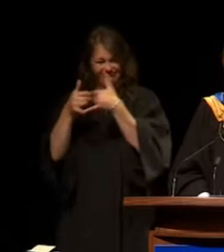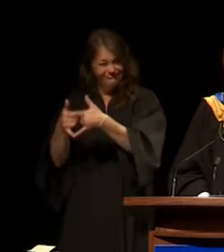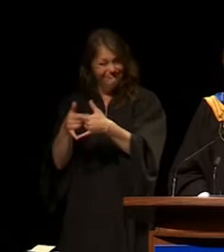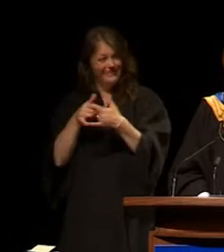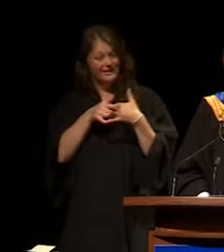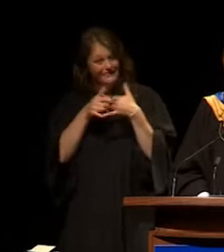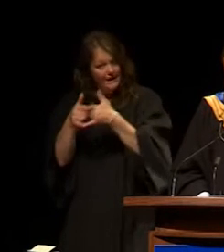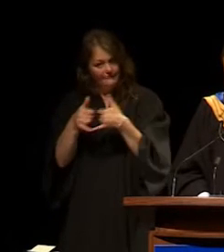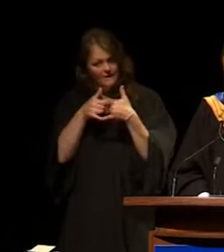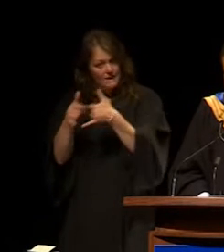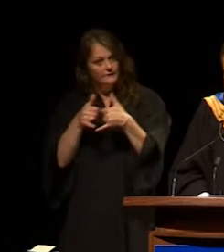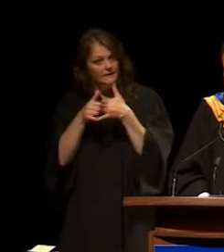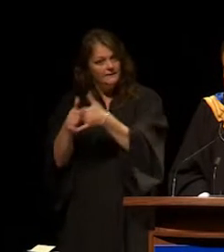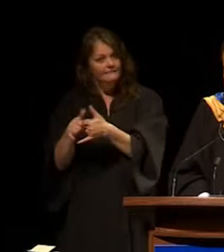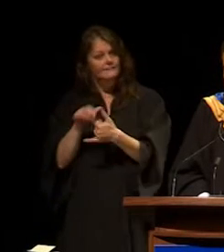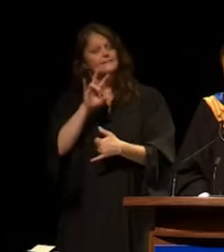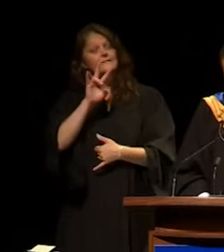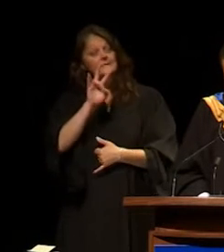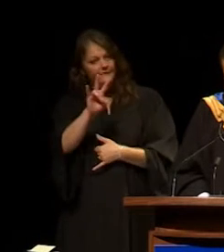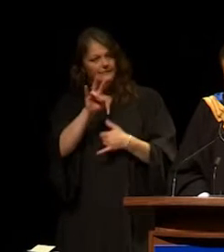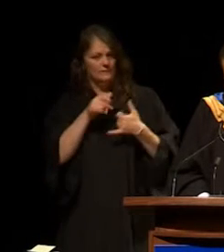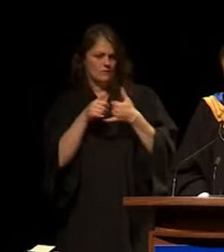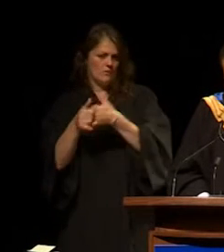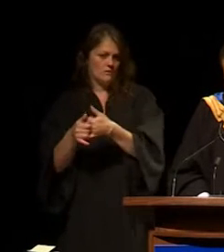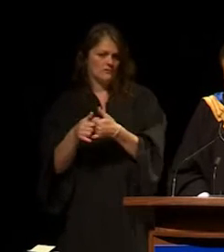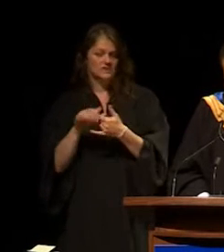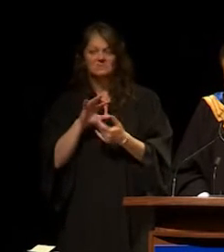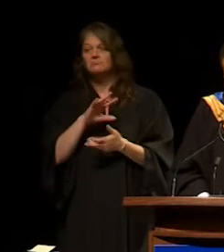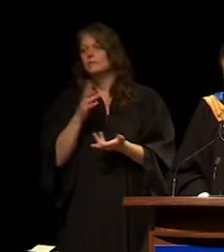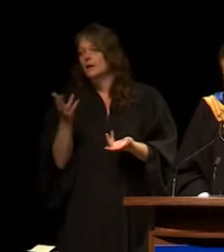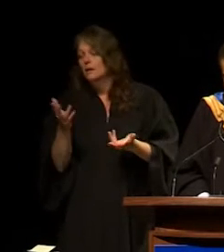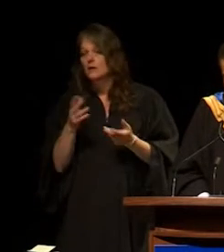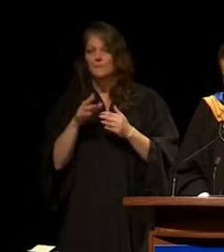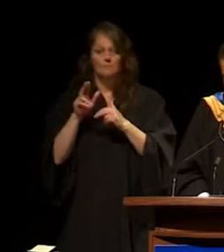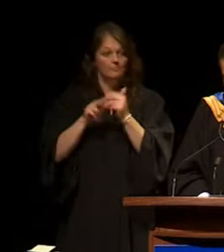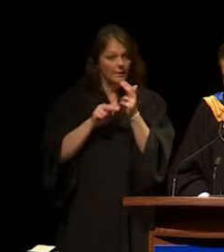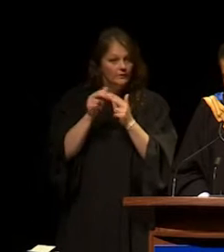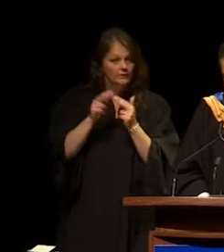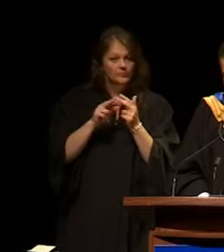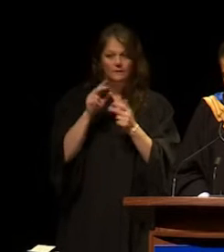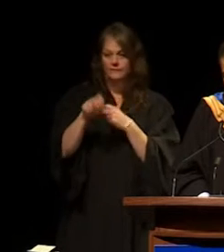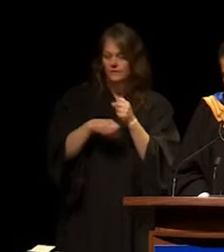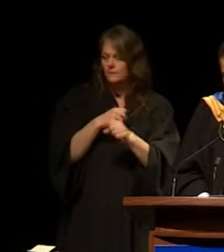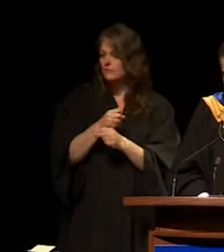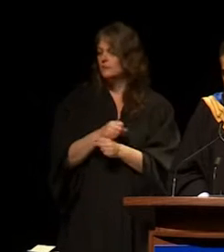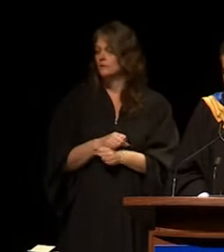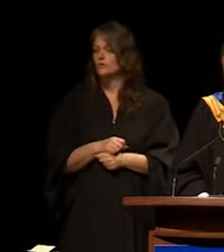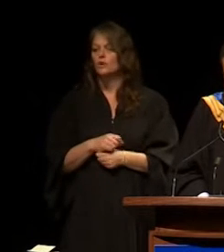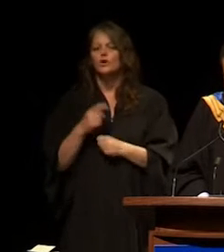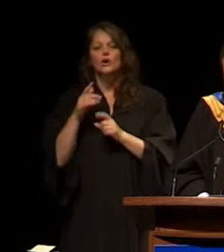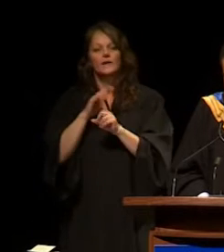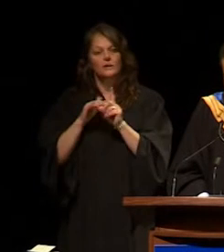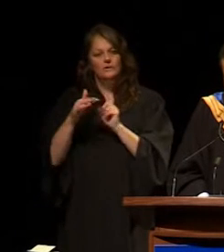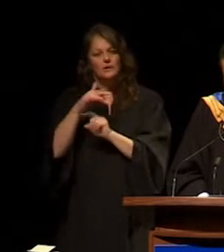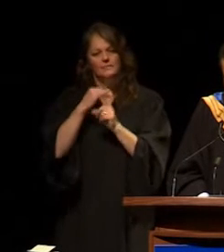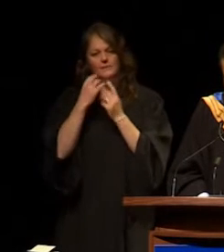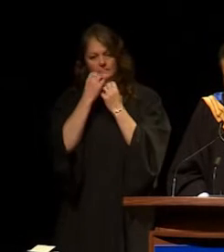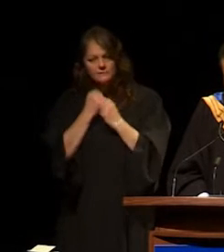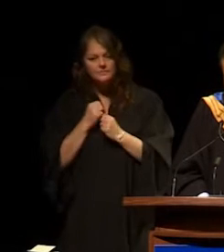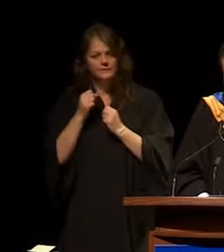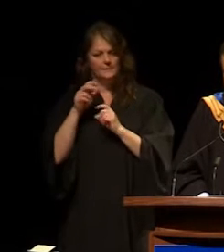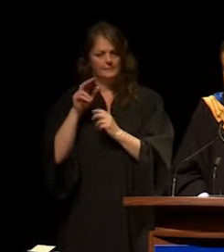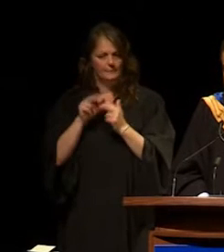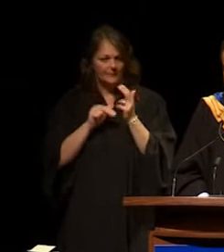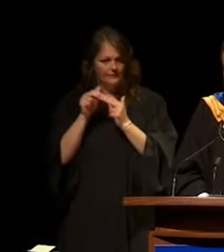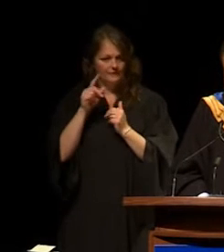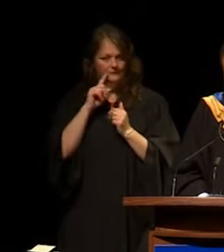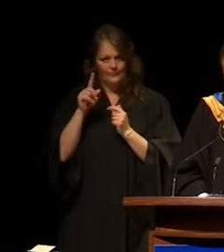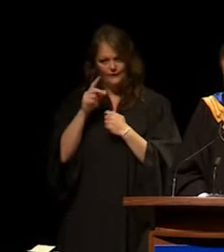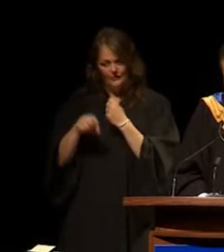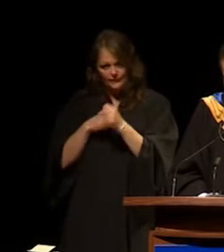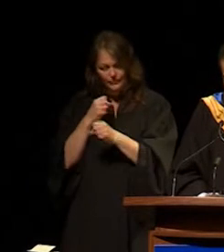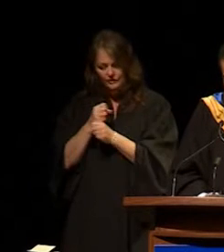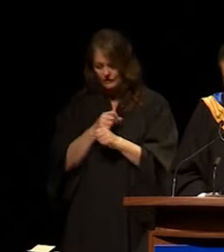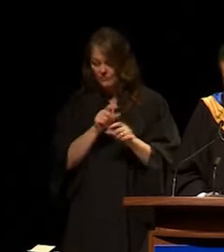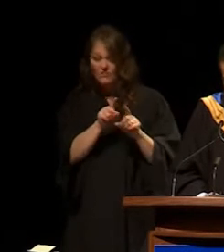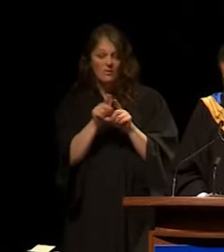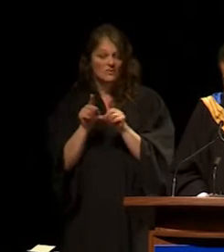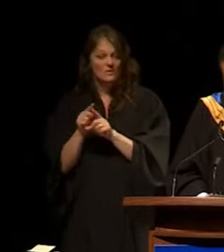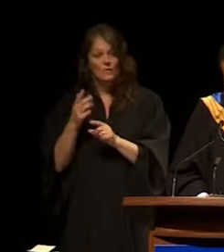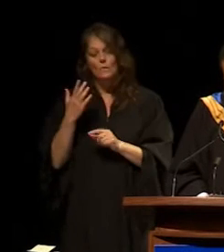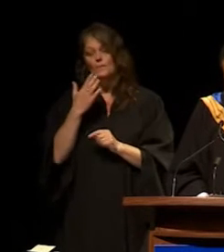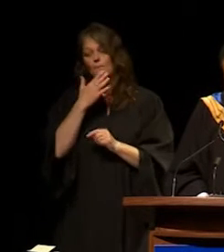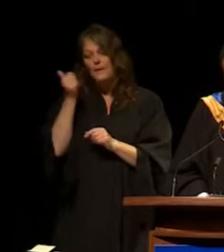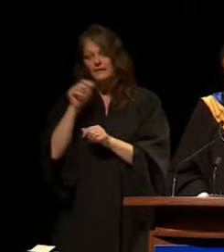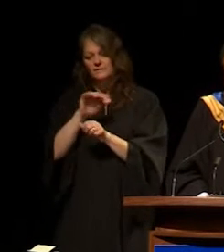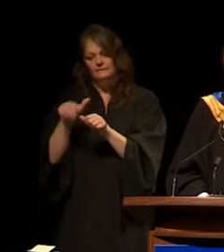including Builder of the Year, Green Builders of the Year, and the Award of Best Customer